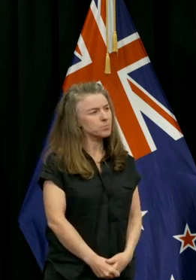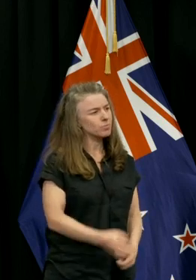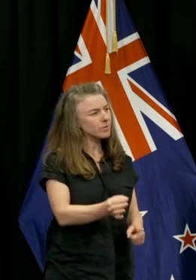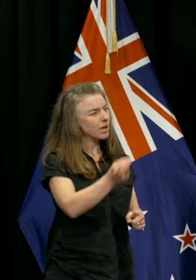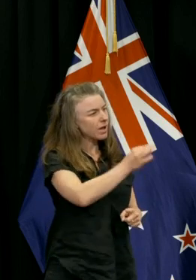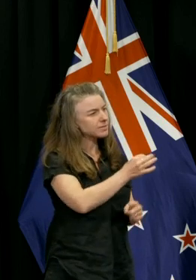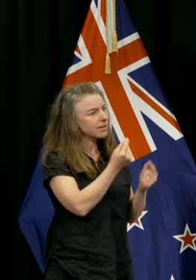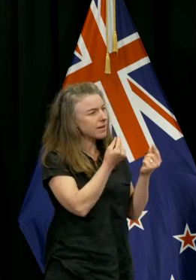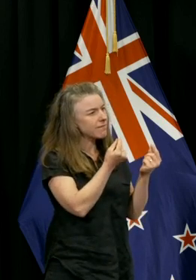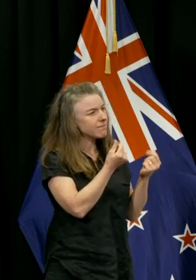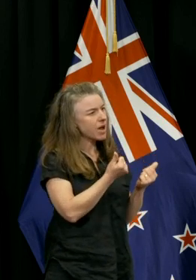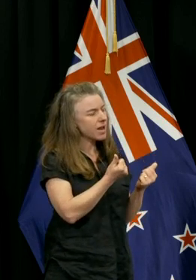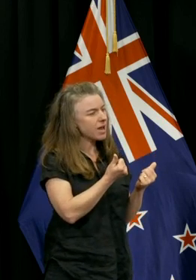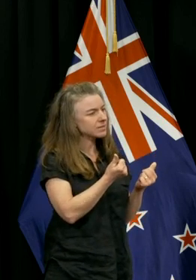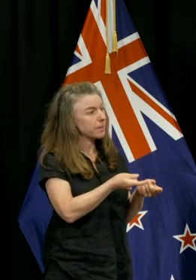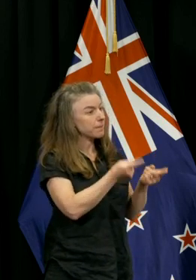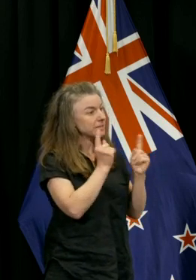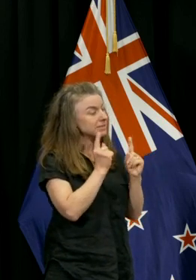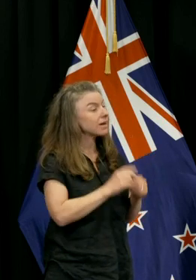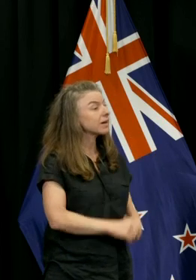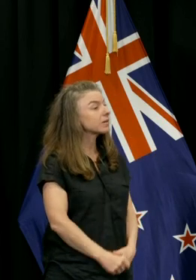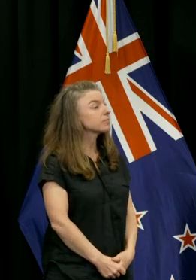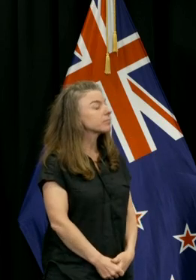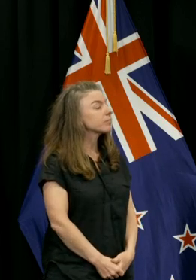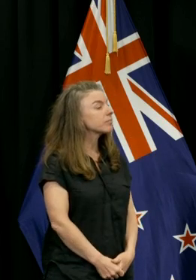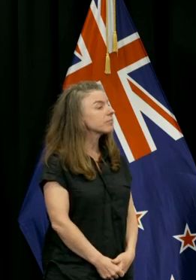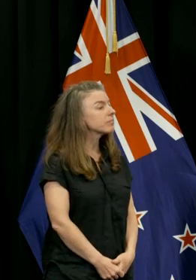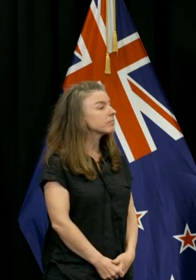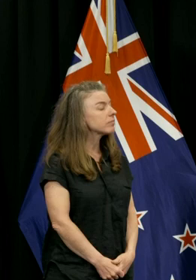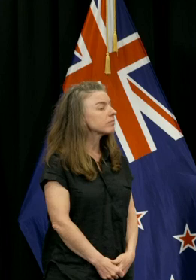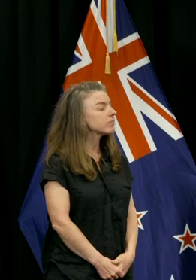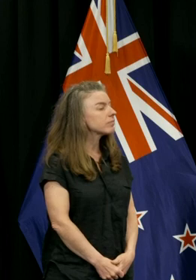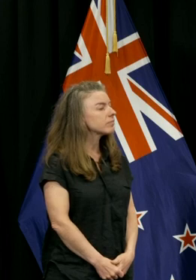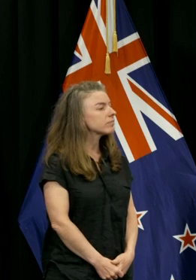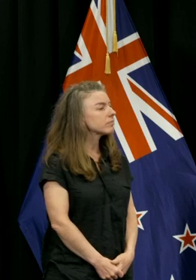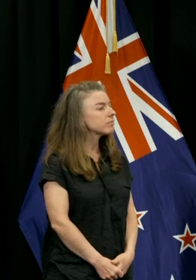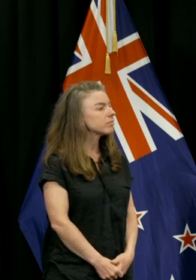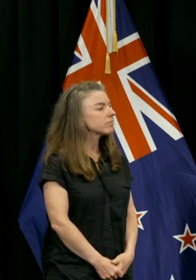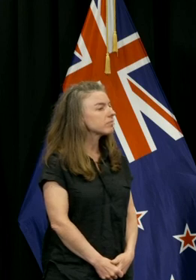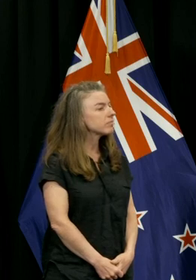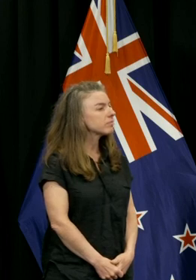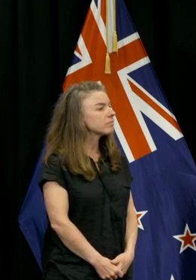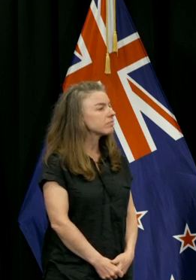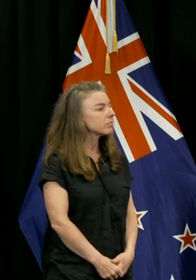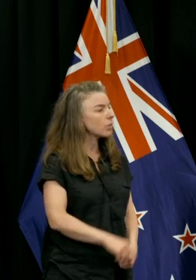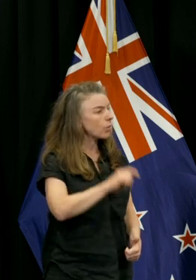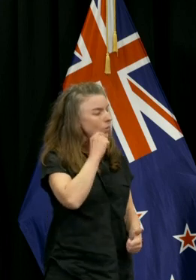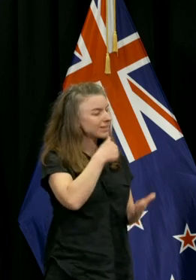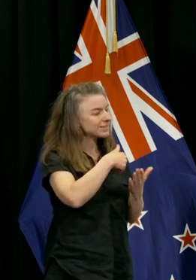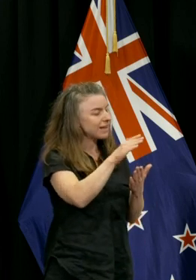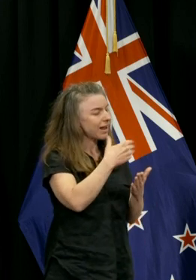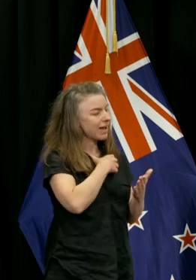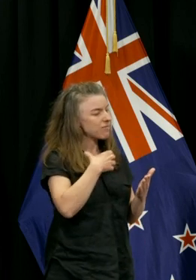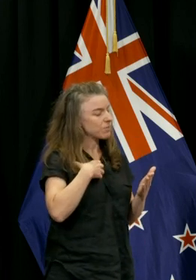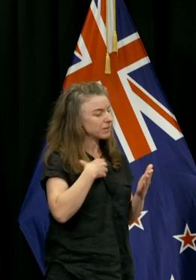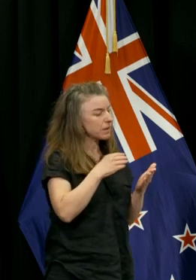from interest.co.nz, who are responsibly working from home, what work is underway in terms of raising debt through selling government bonds direct to the